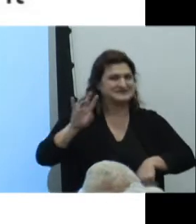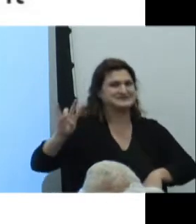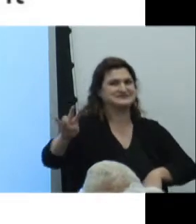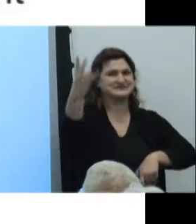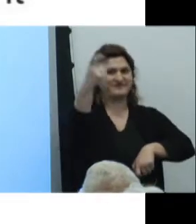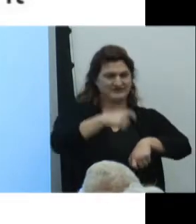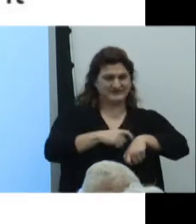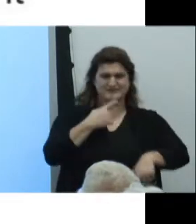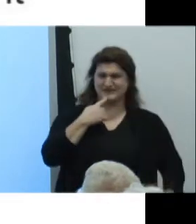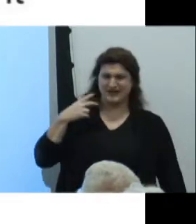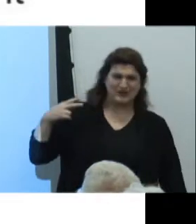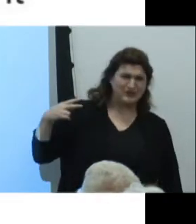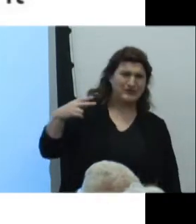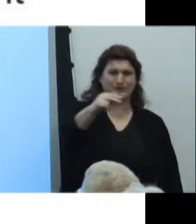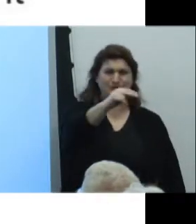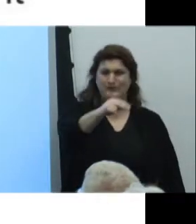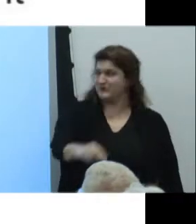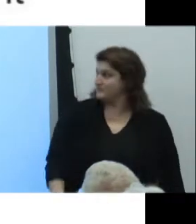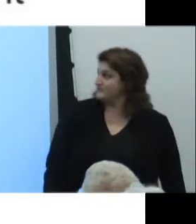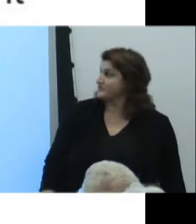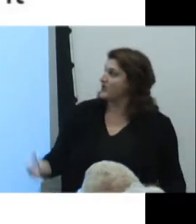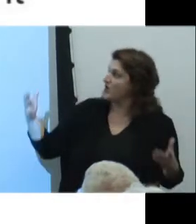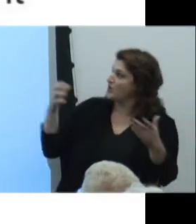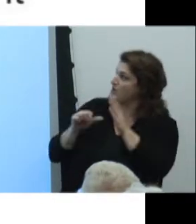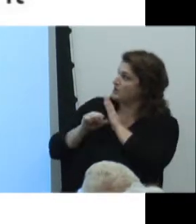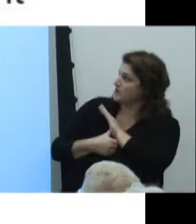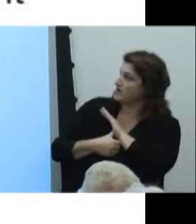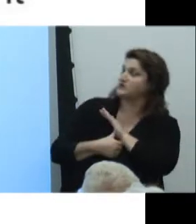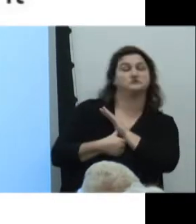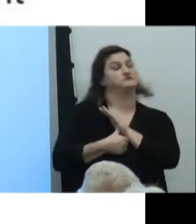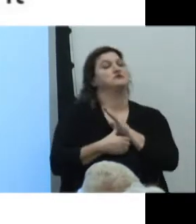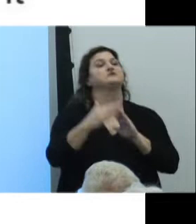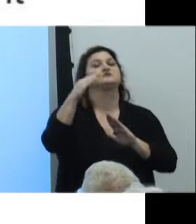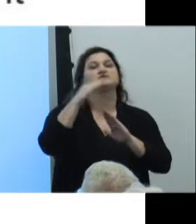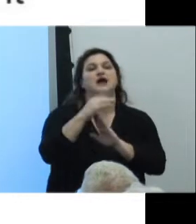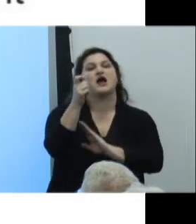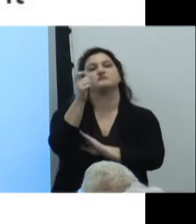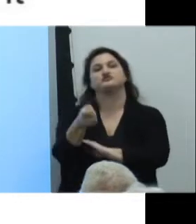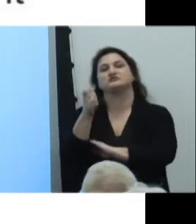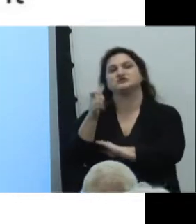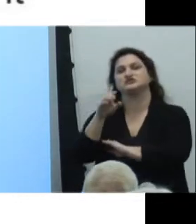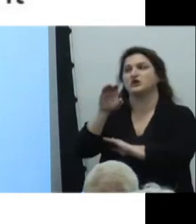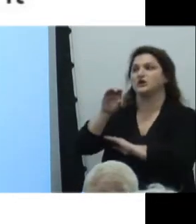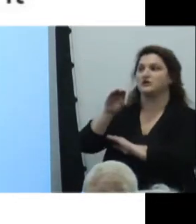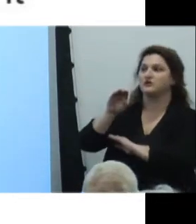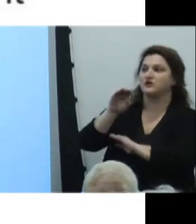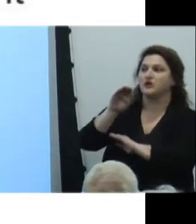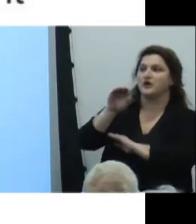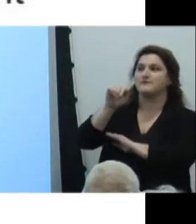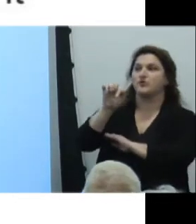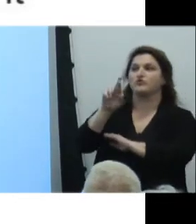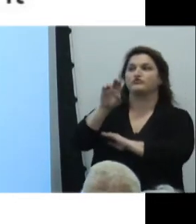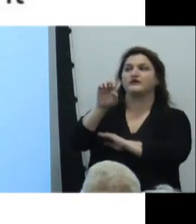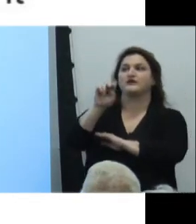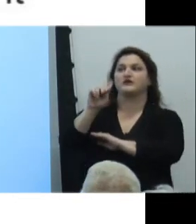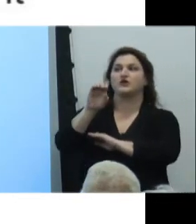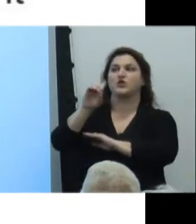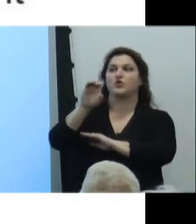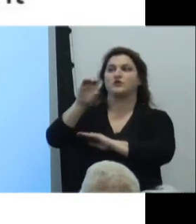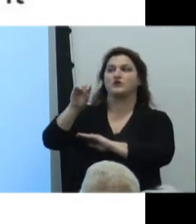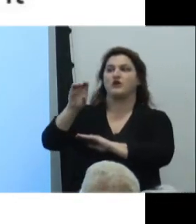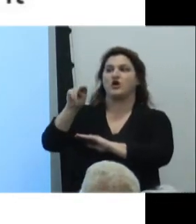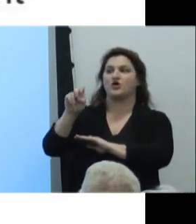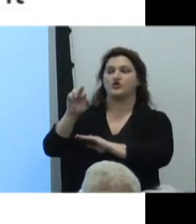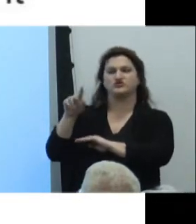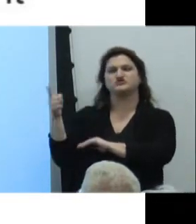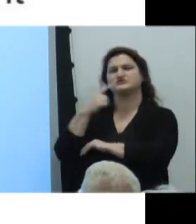Now, I wanted to highlight Chief Justice Maureen O'Connor. This is something that she said in January of this year.